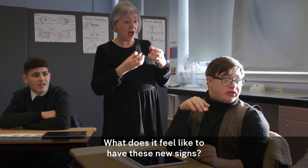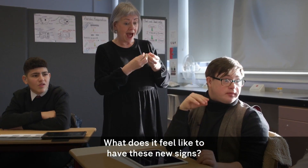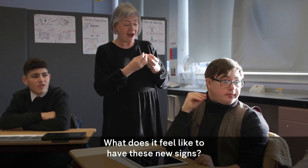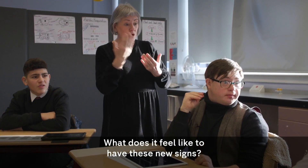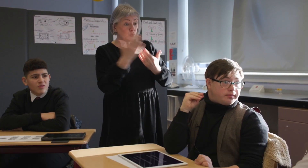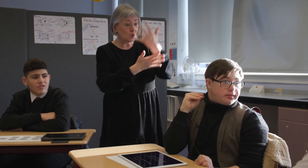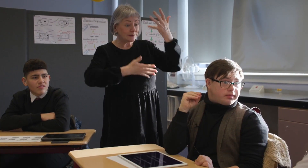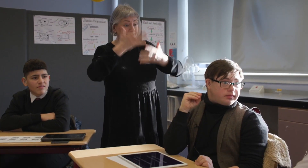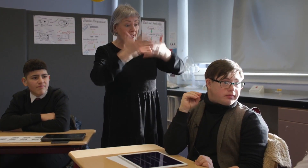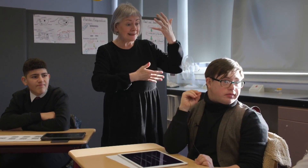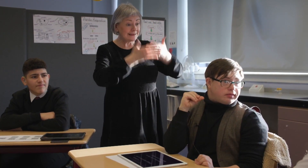signs?